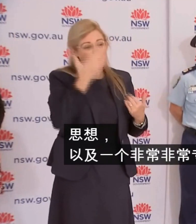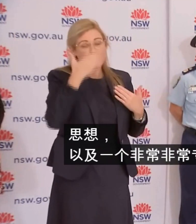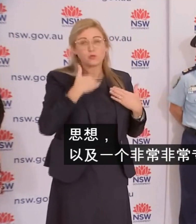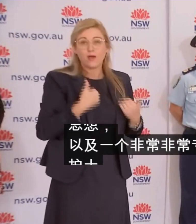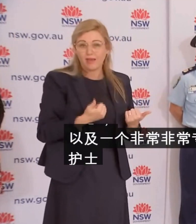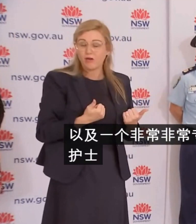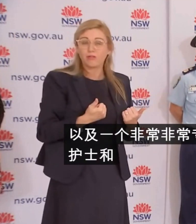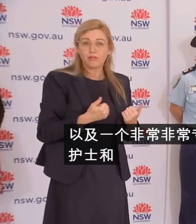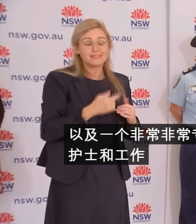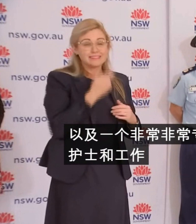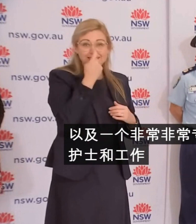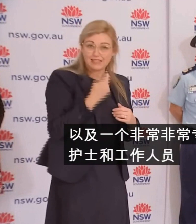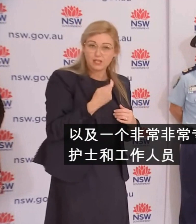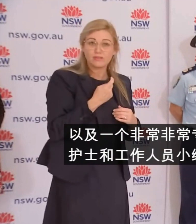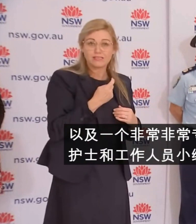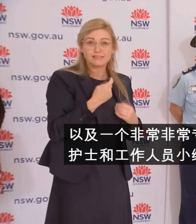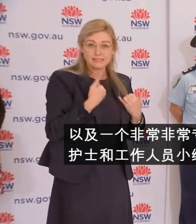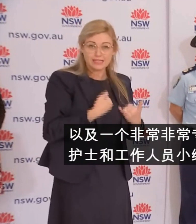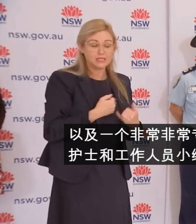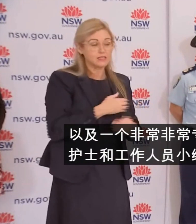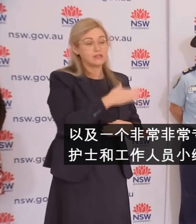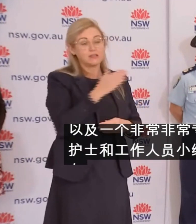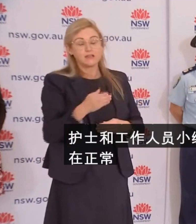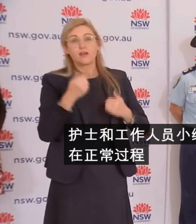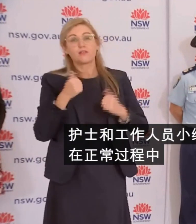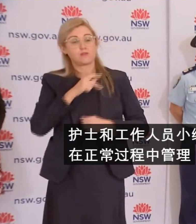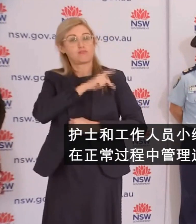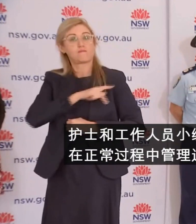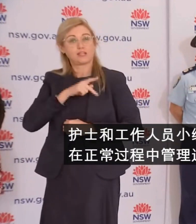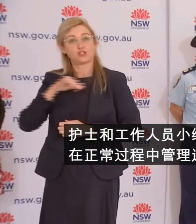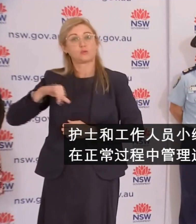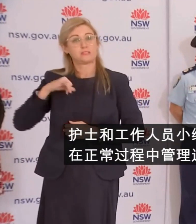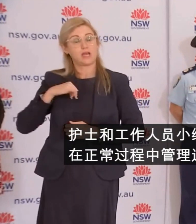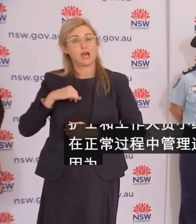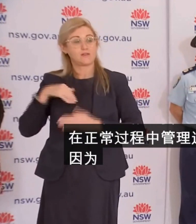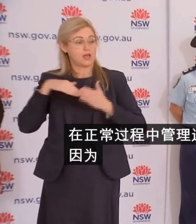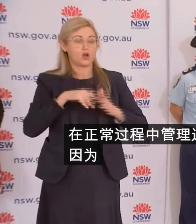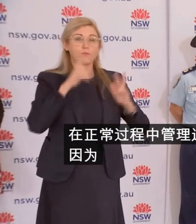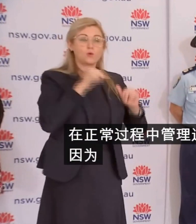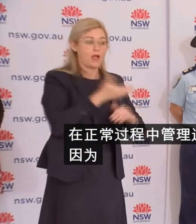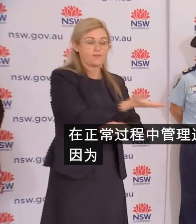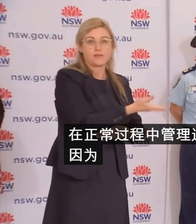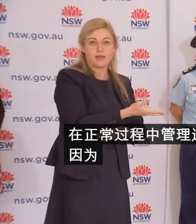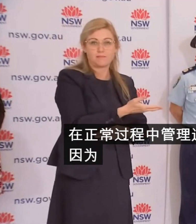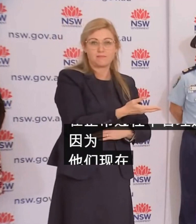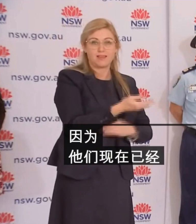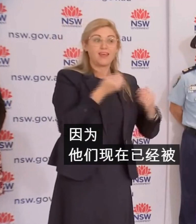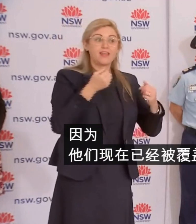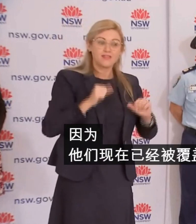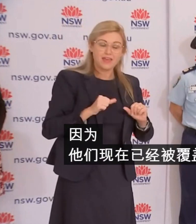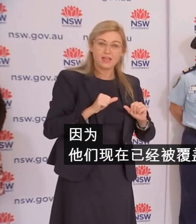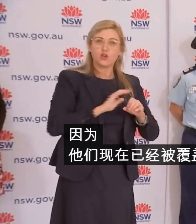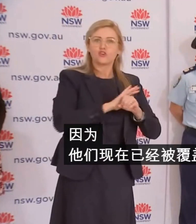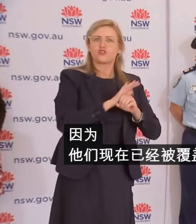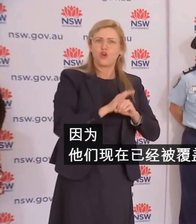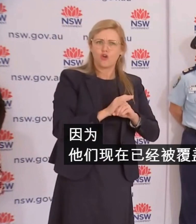professional group of nurses and staff who manage these patients in the normal course. Because there's COVID, they now